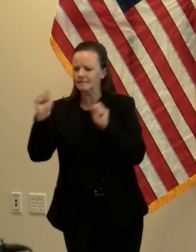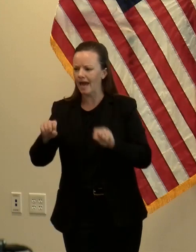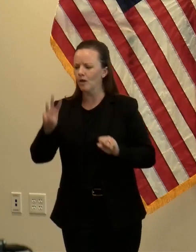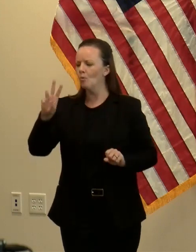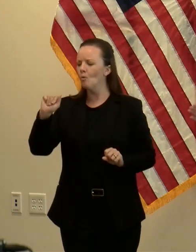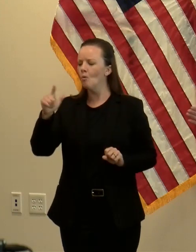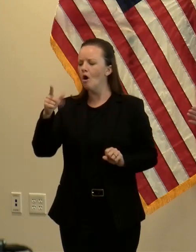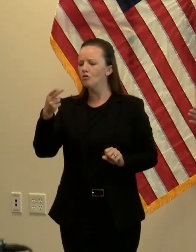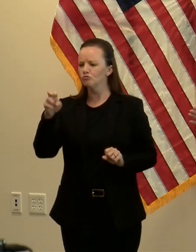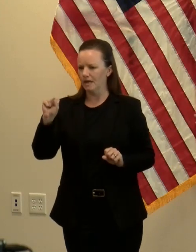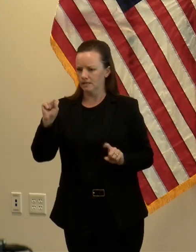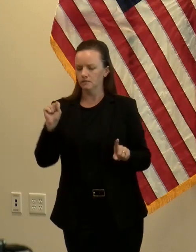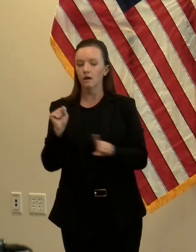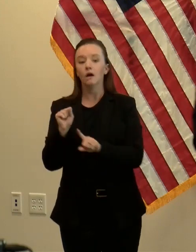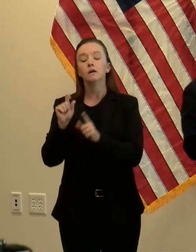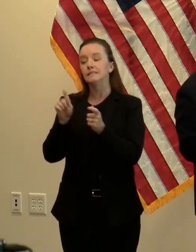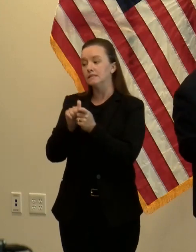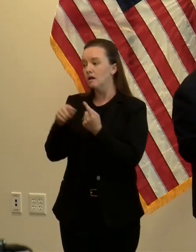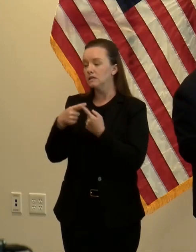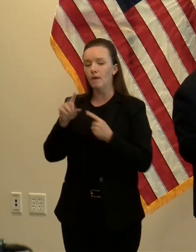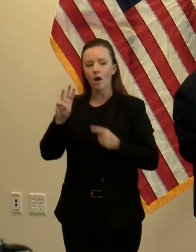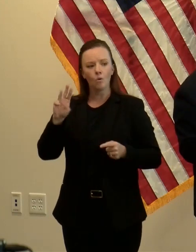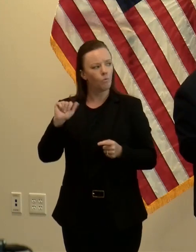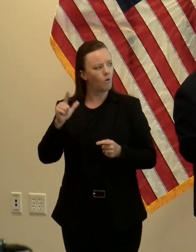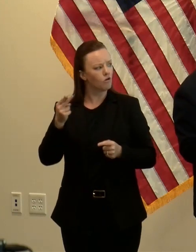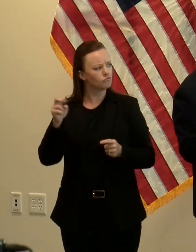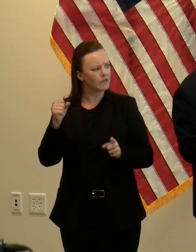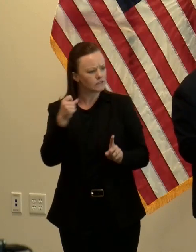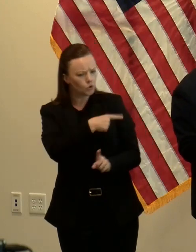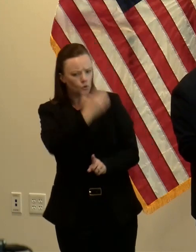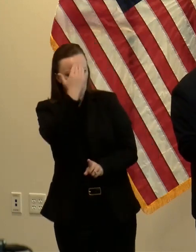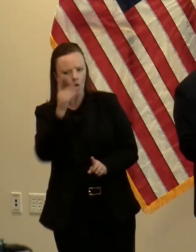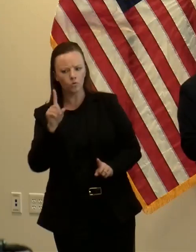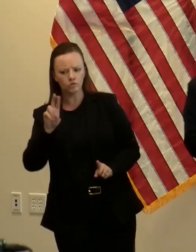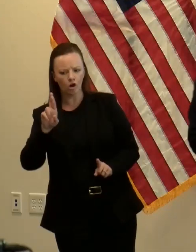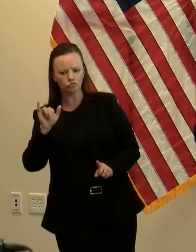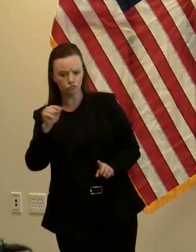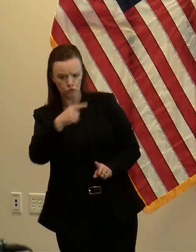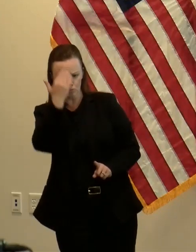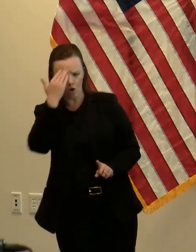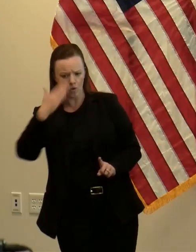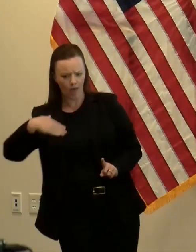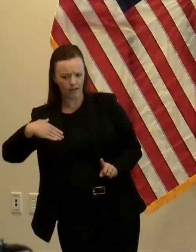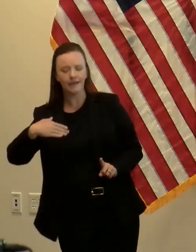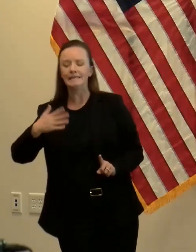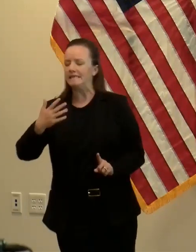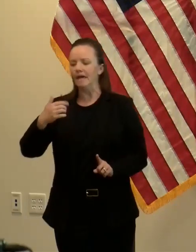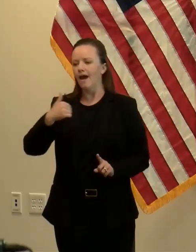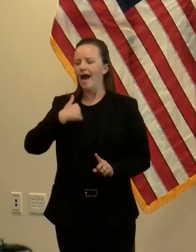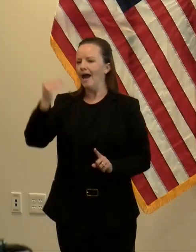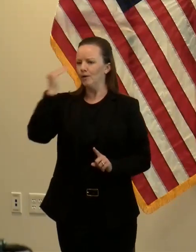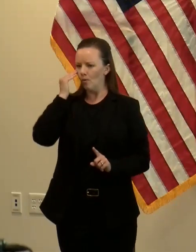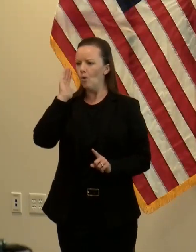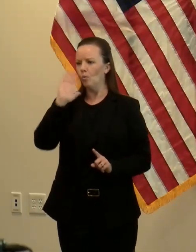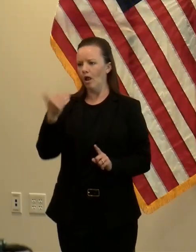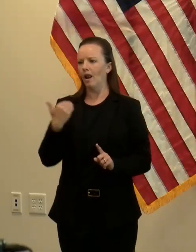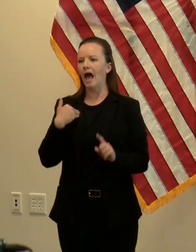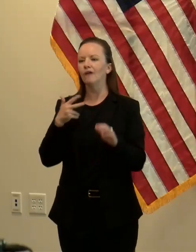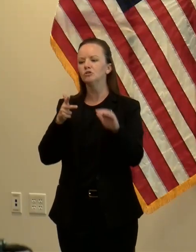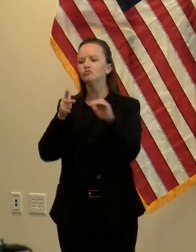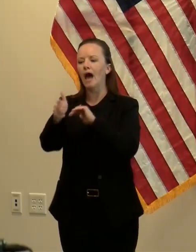In terms of the details on the Walgreens, do you know that, Dr. Christ? I know that there will be, we're going to have the